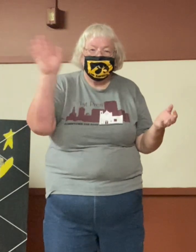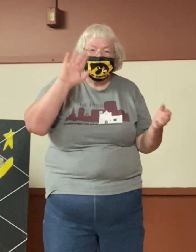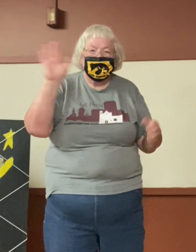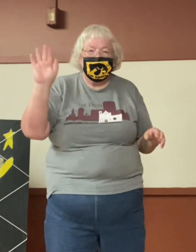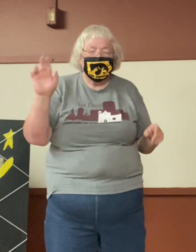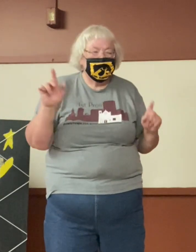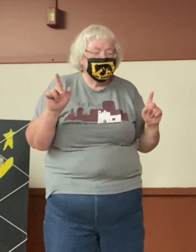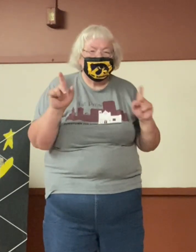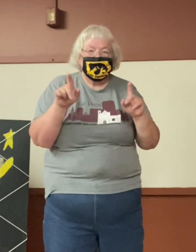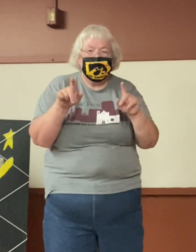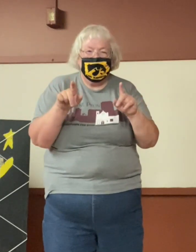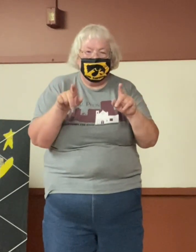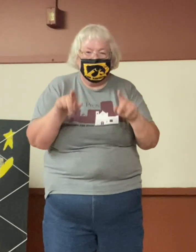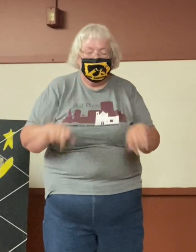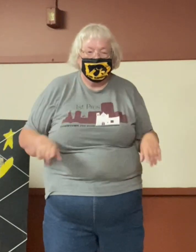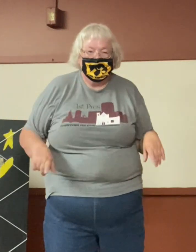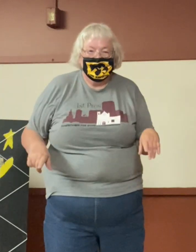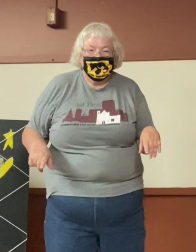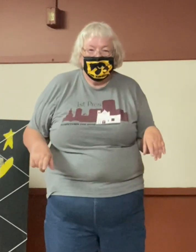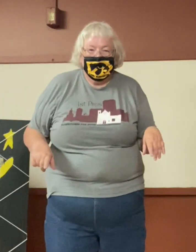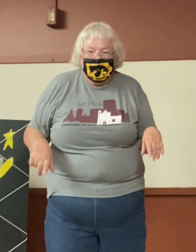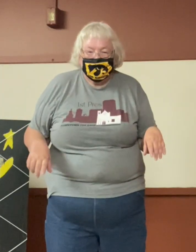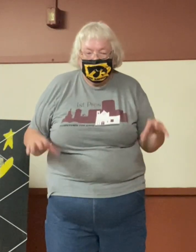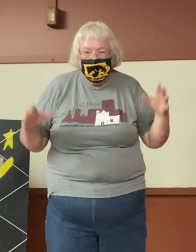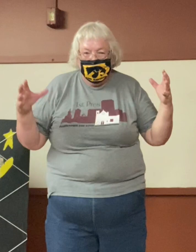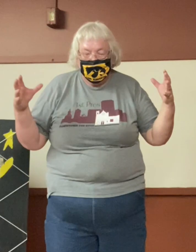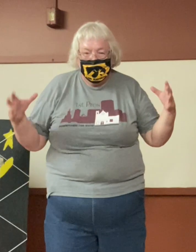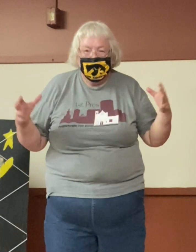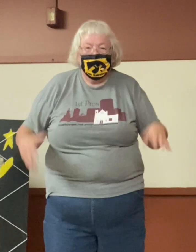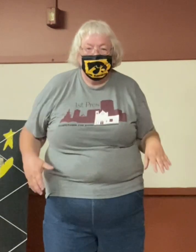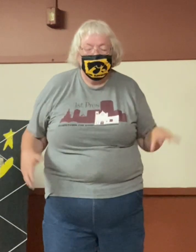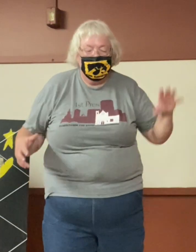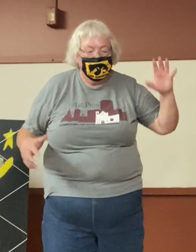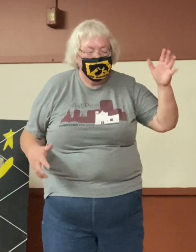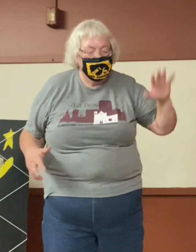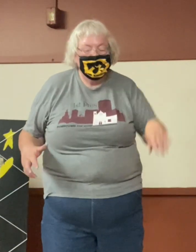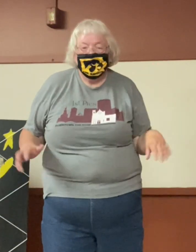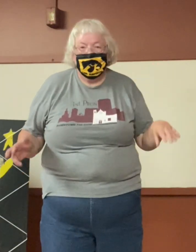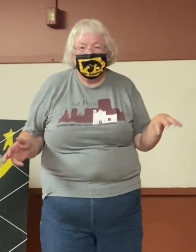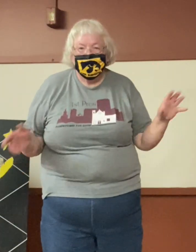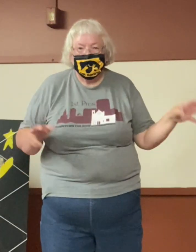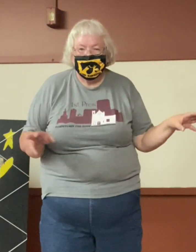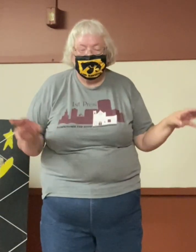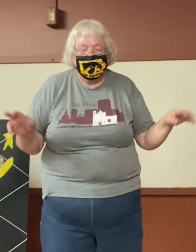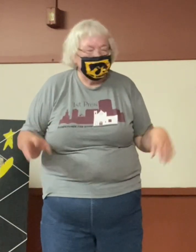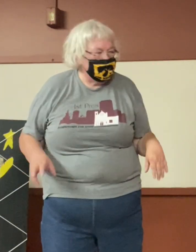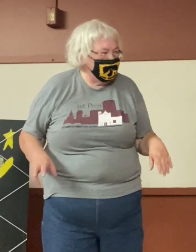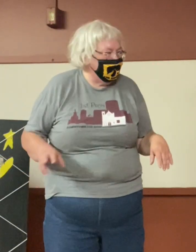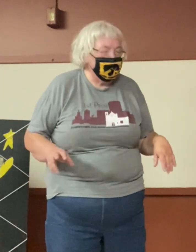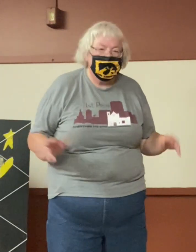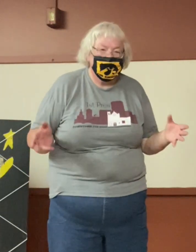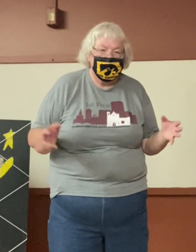Stop by Sunday. Church is at 10. 10 o'clock Sunday. Yes, and we're at the Rainbow booth. It's usually Cindy and I